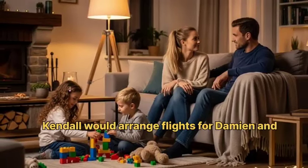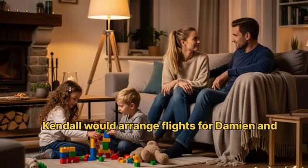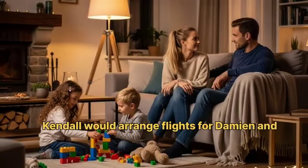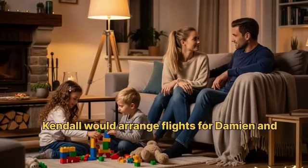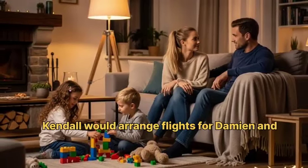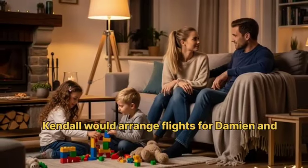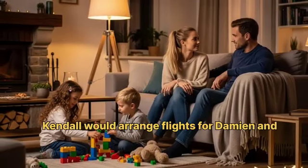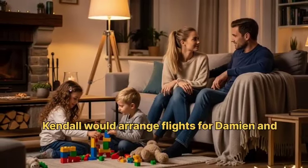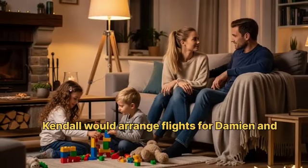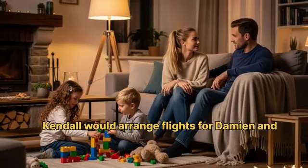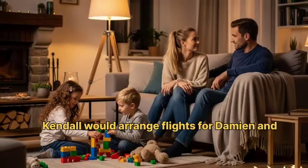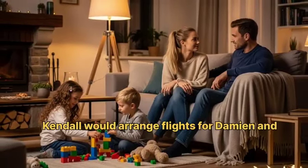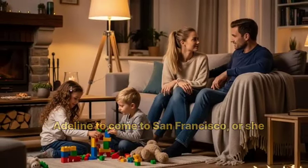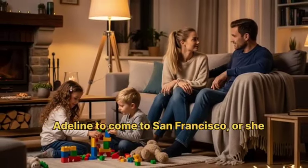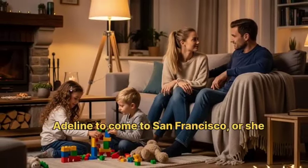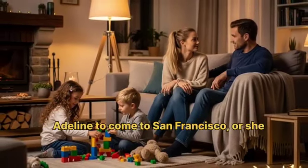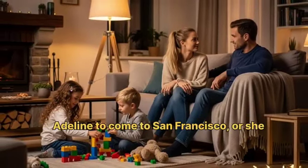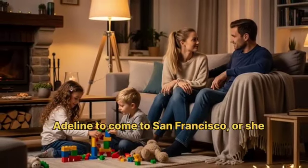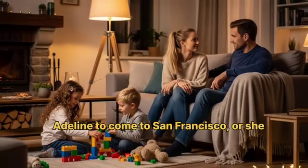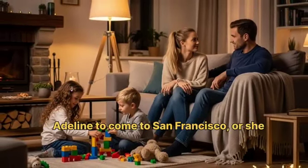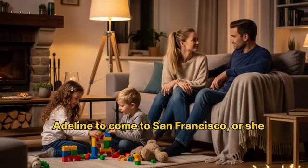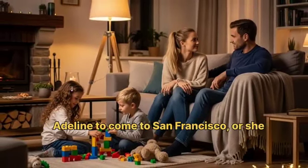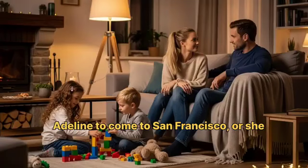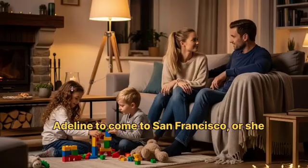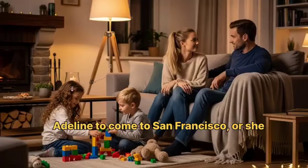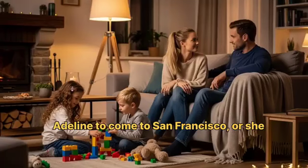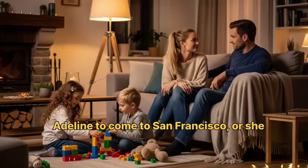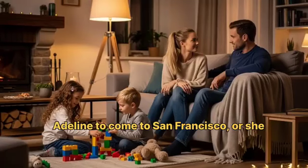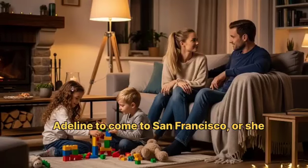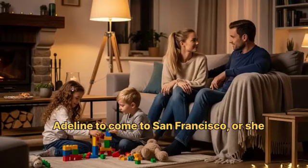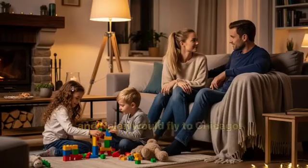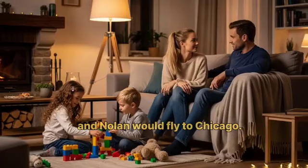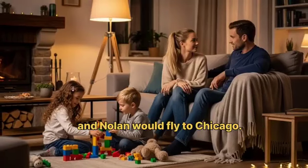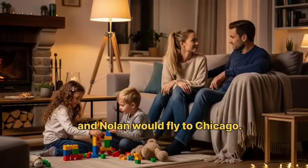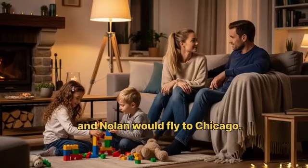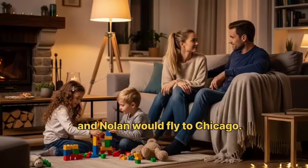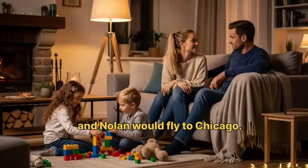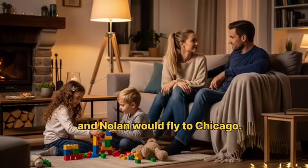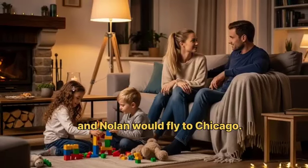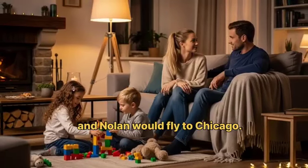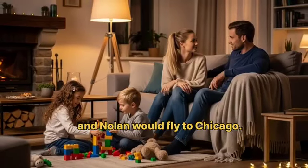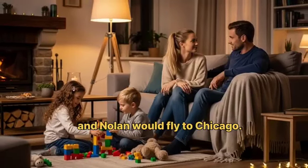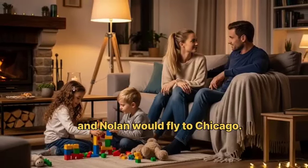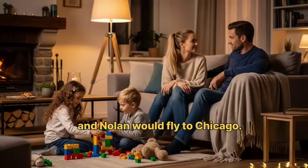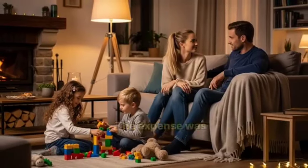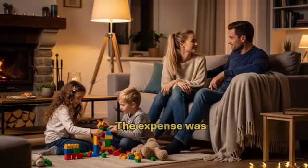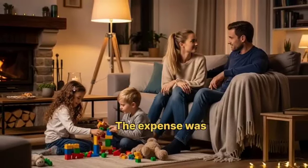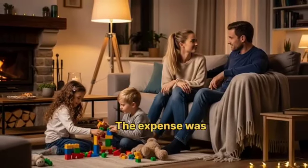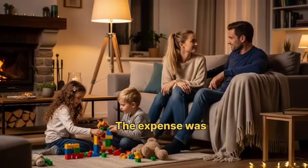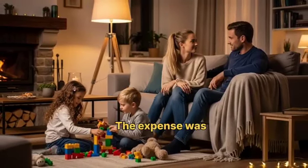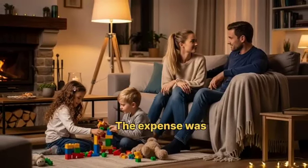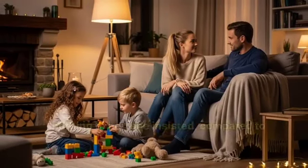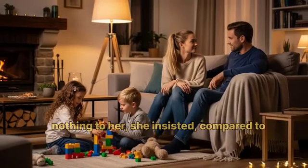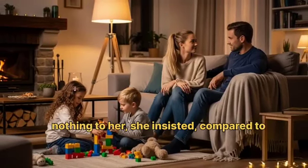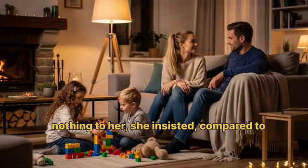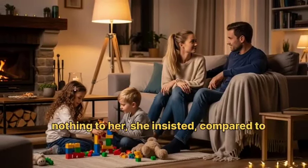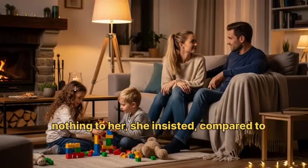would arrange flights for Damien and Adeline to come to San Francisco, or she and Nolan would fly to Chicago. The expense was nothing to her,